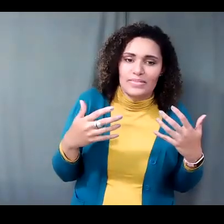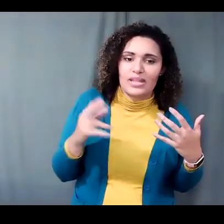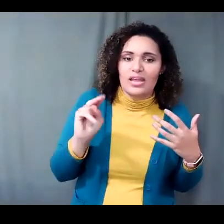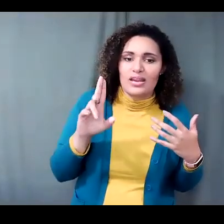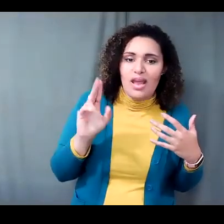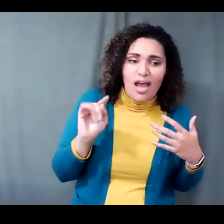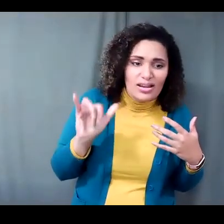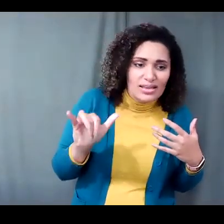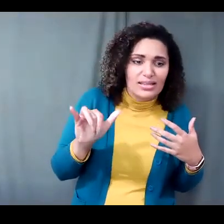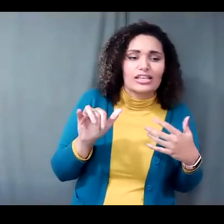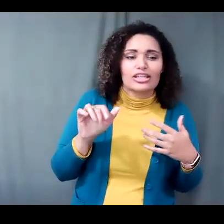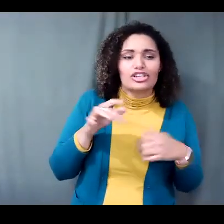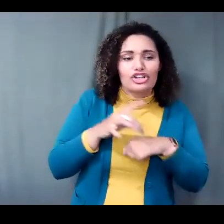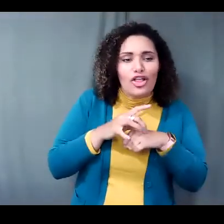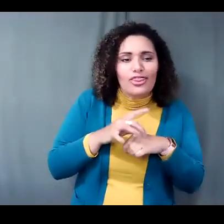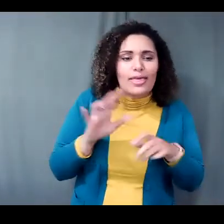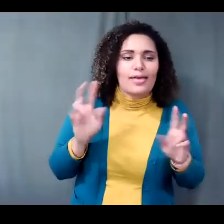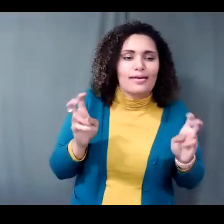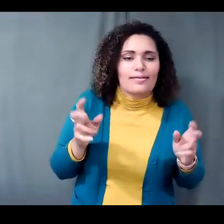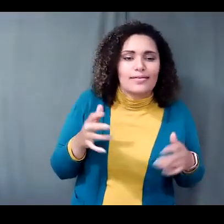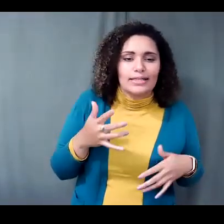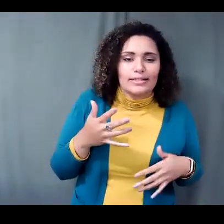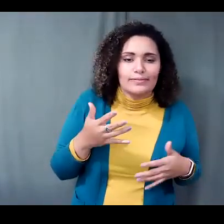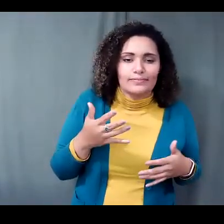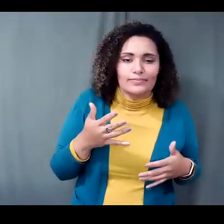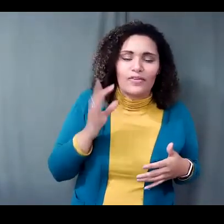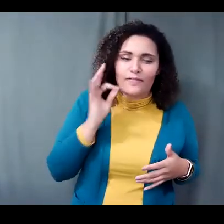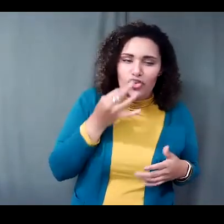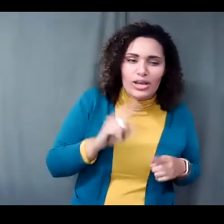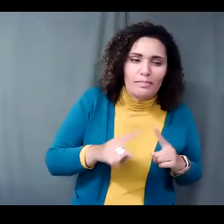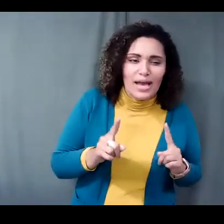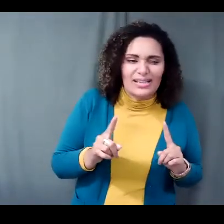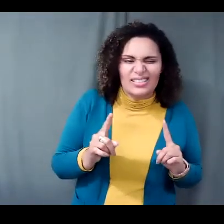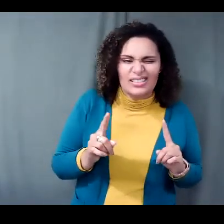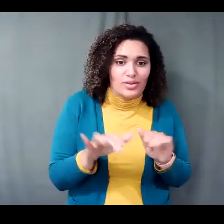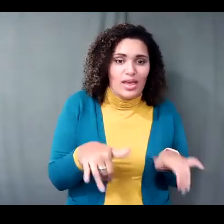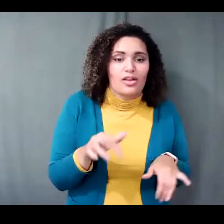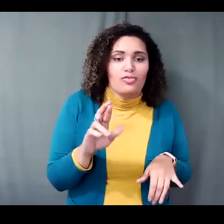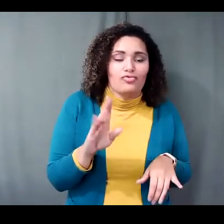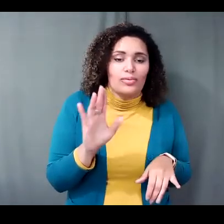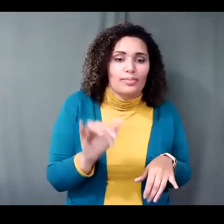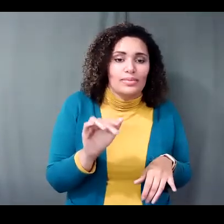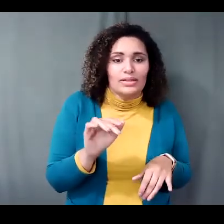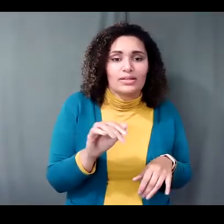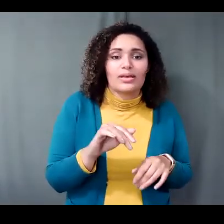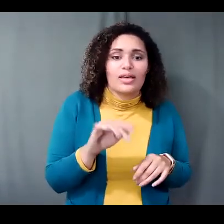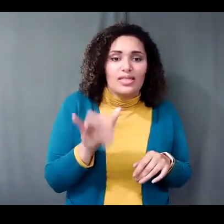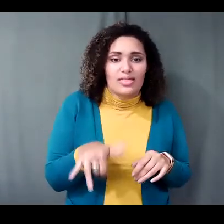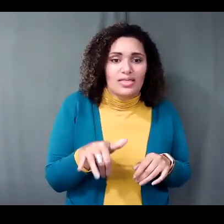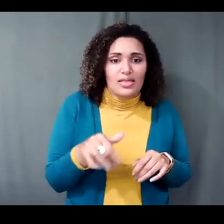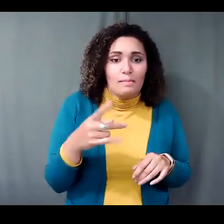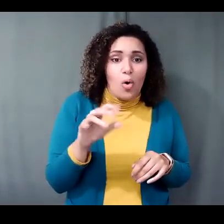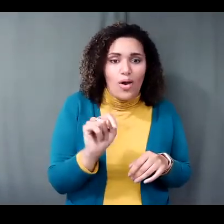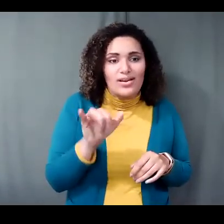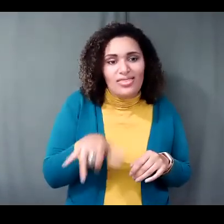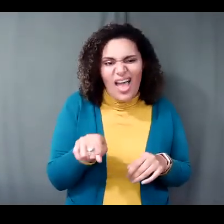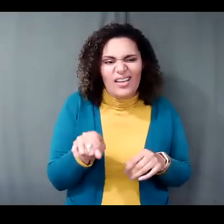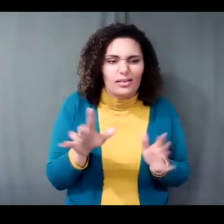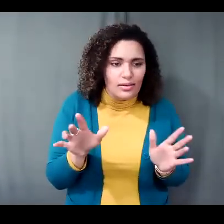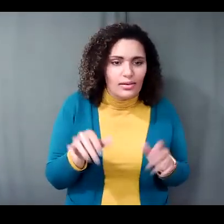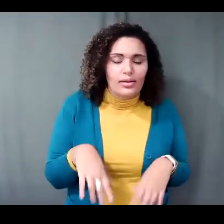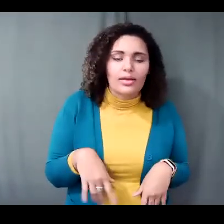and earthy and fruity, but in different kind of family of fruits, more kind of like cooked fruit flavors,